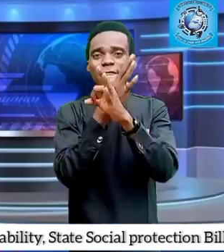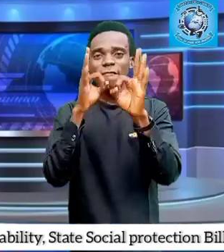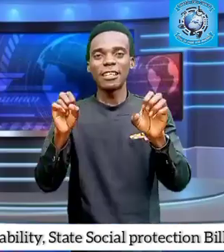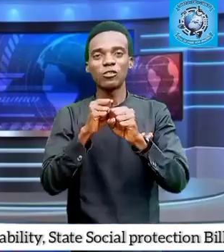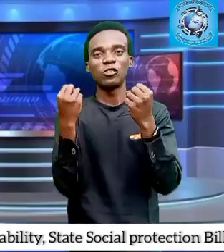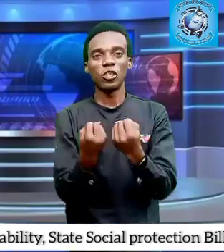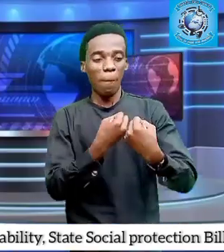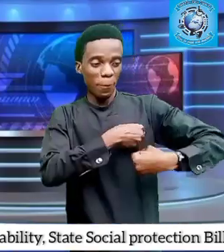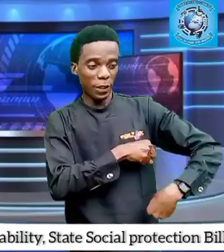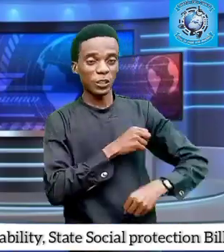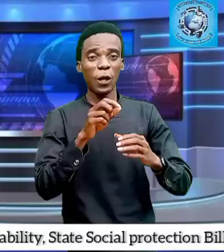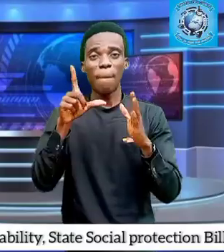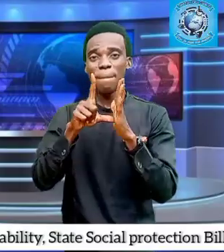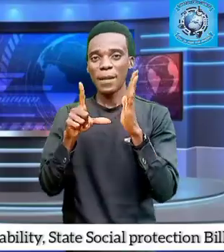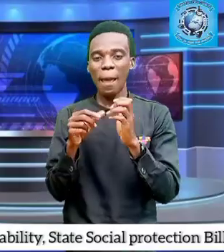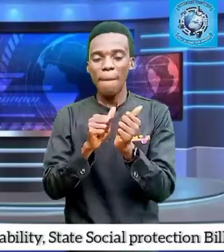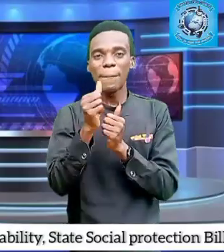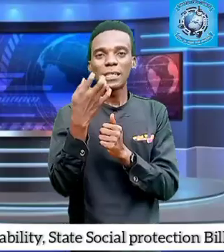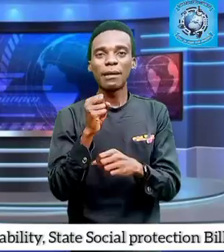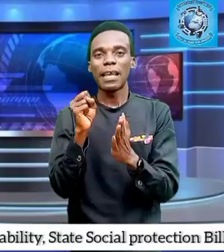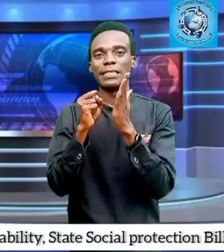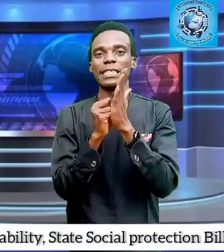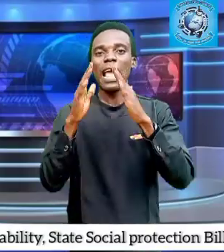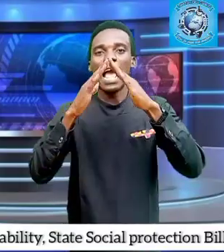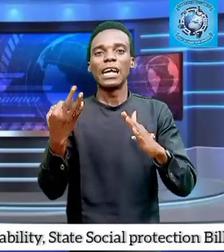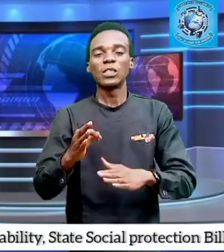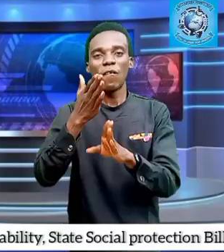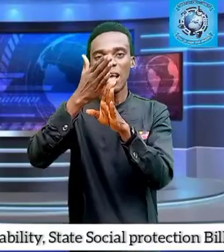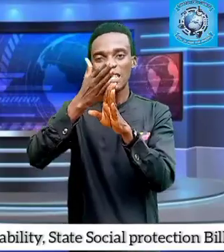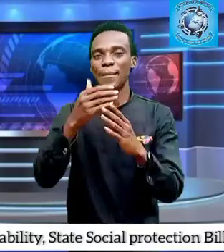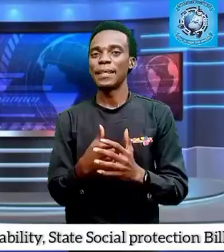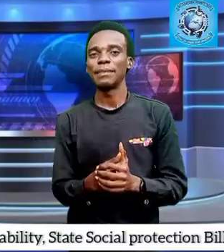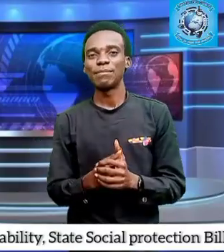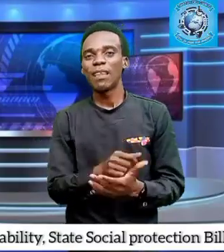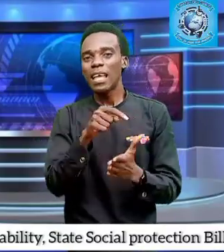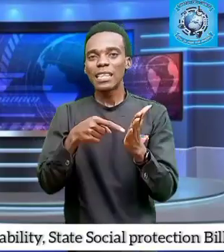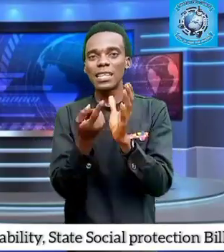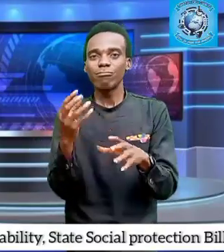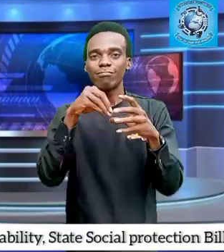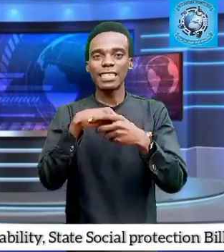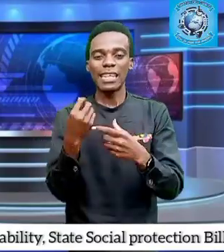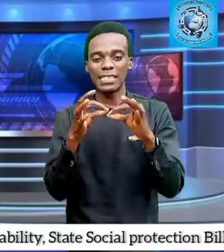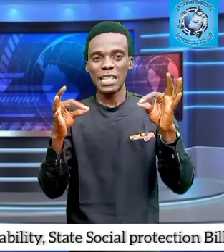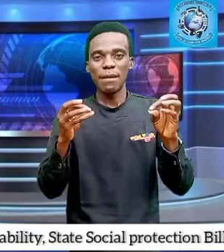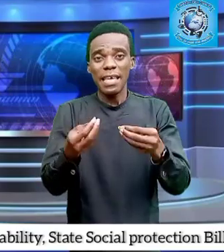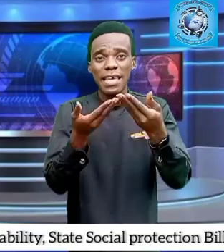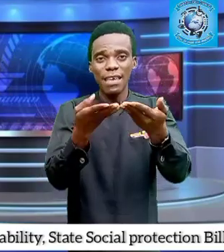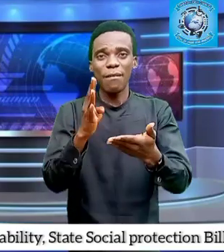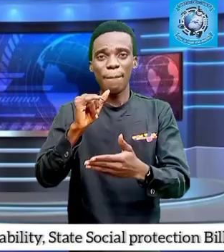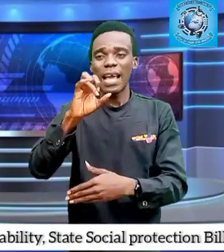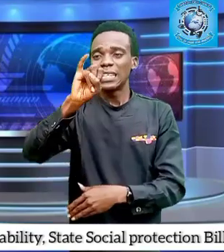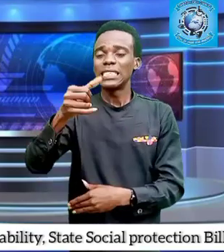social protection bills passed by the State House of Assembly. This is contained in a statement issued